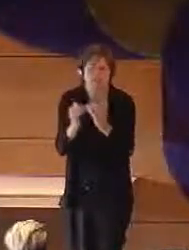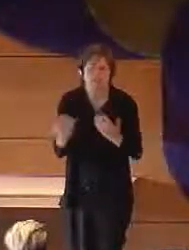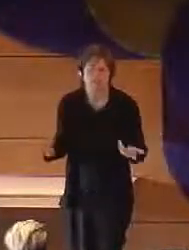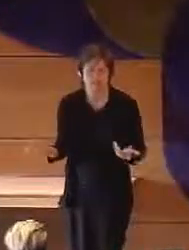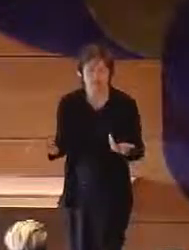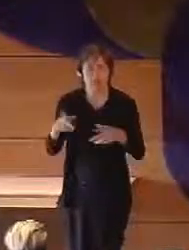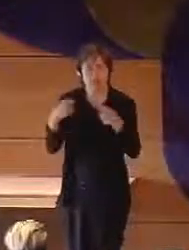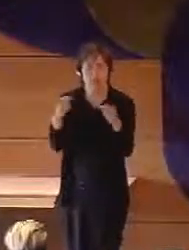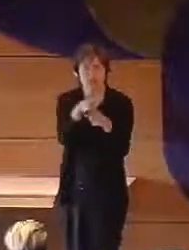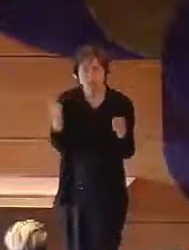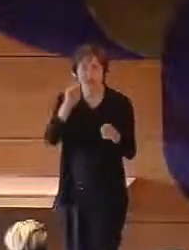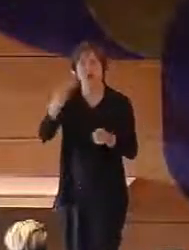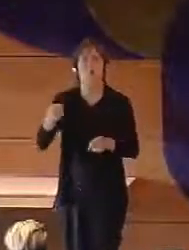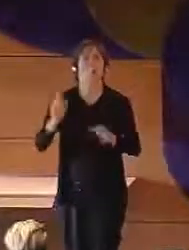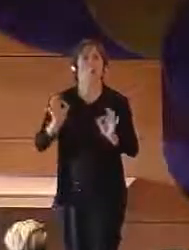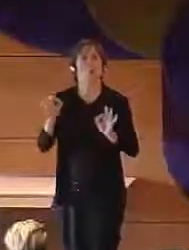idea.